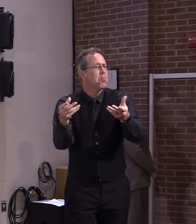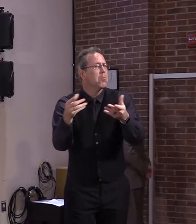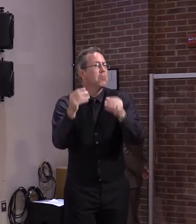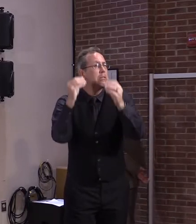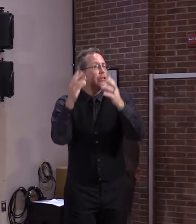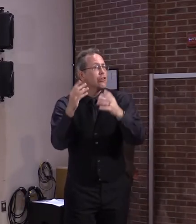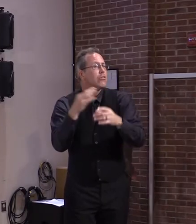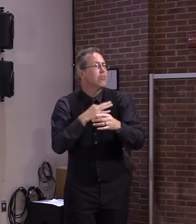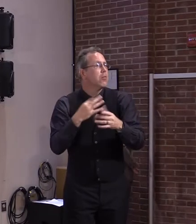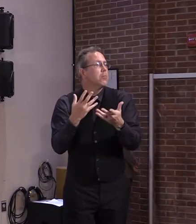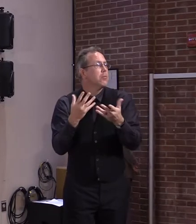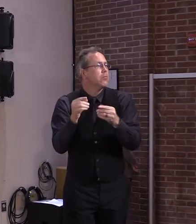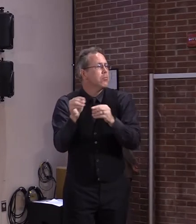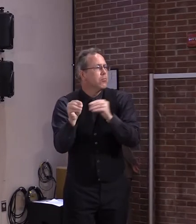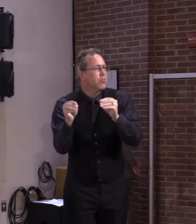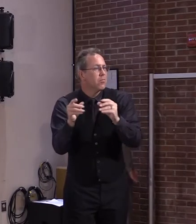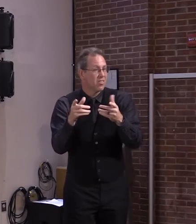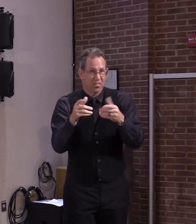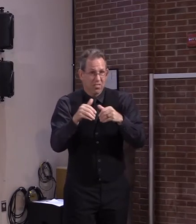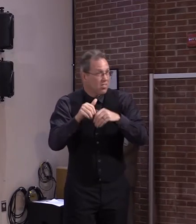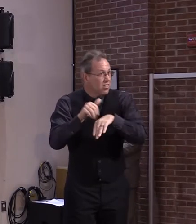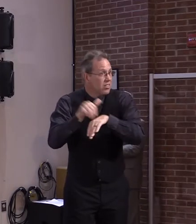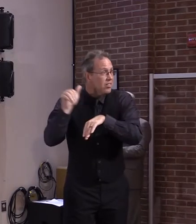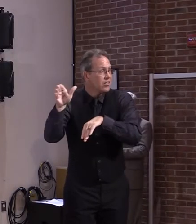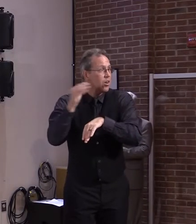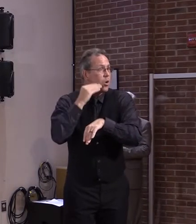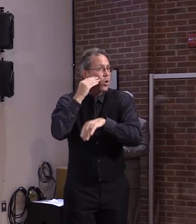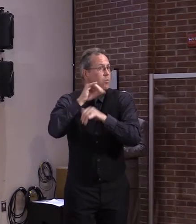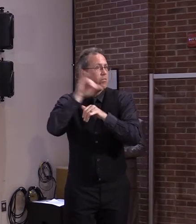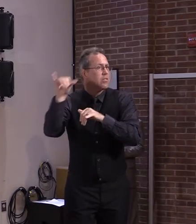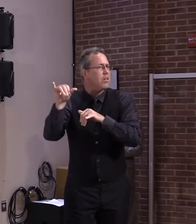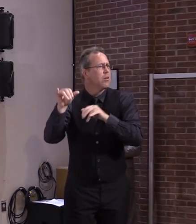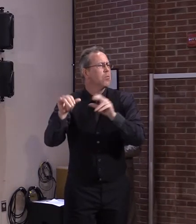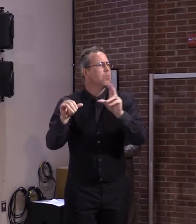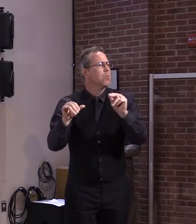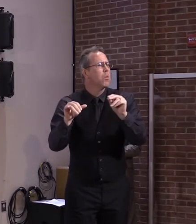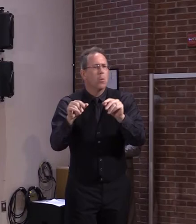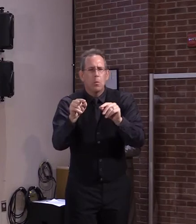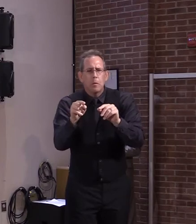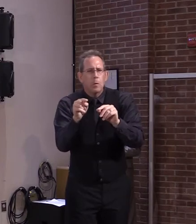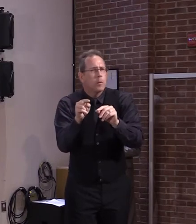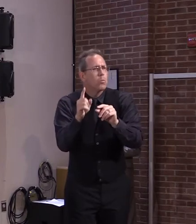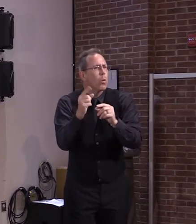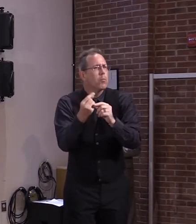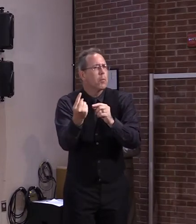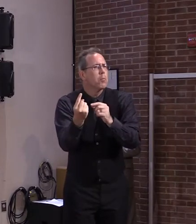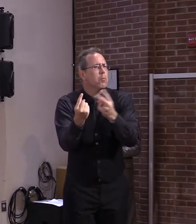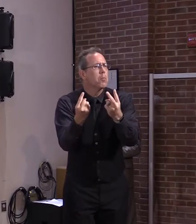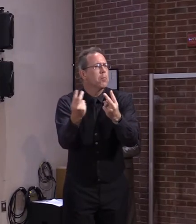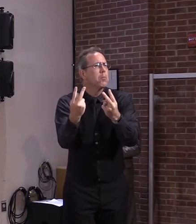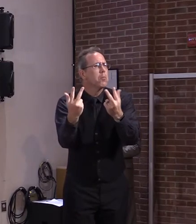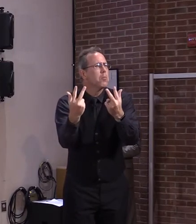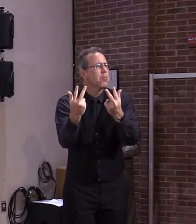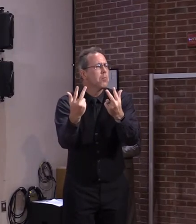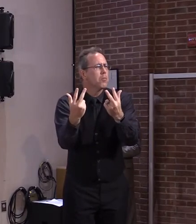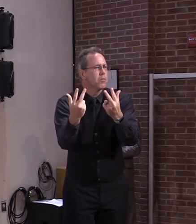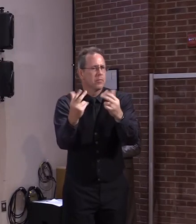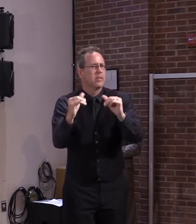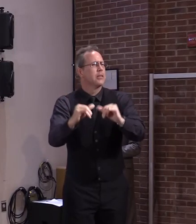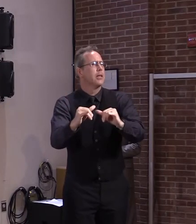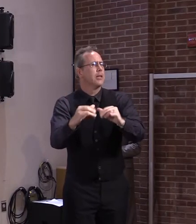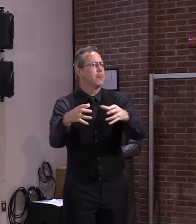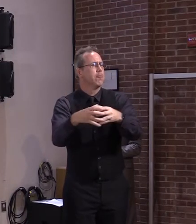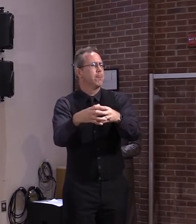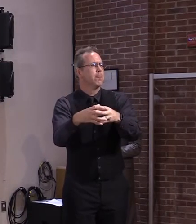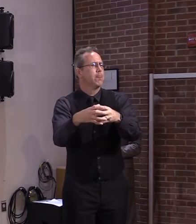might find one person additionally who's positive, this way you can actually keep the rest of that entire class